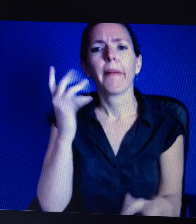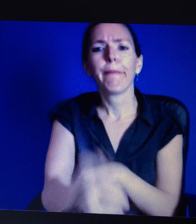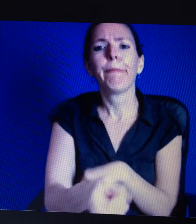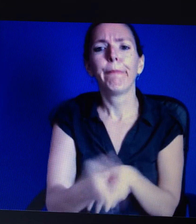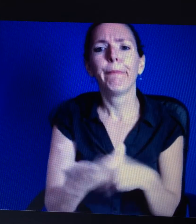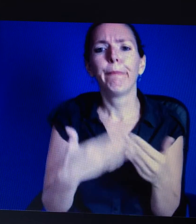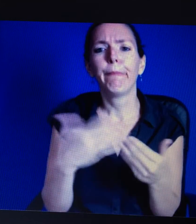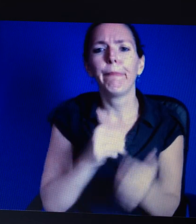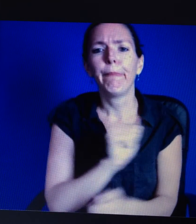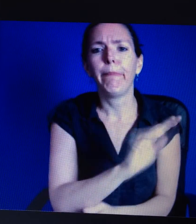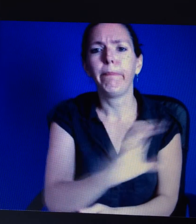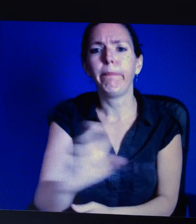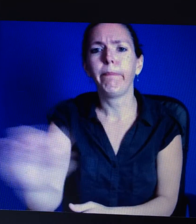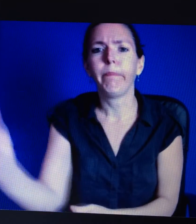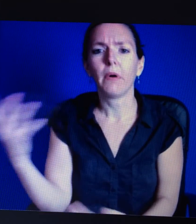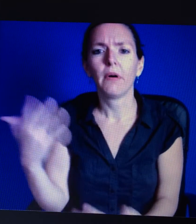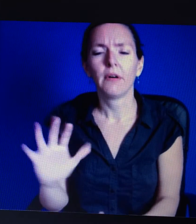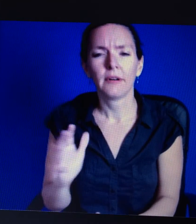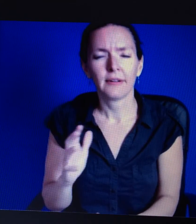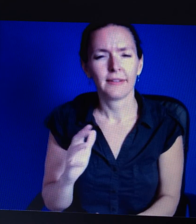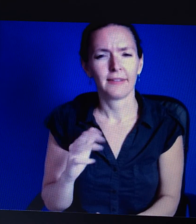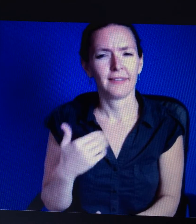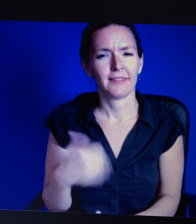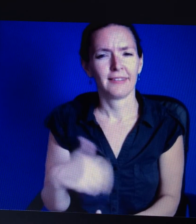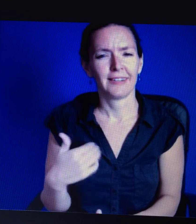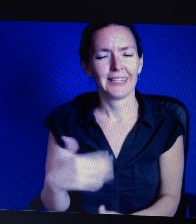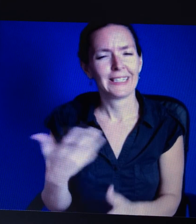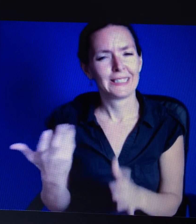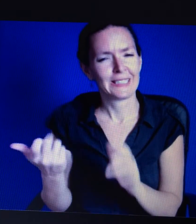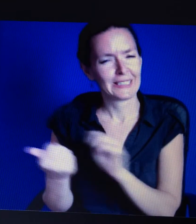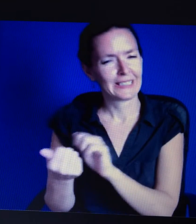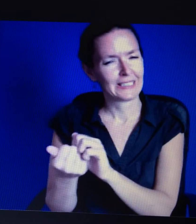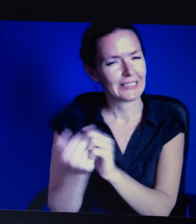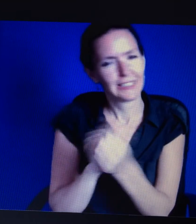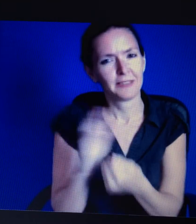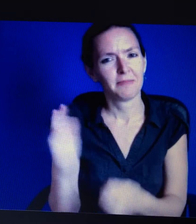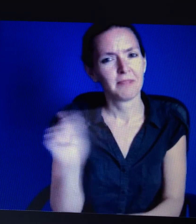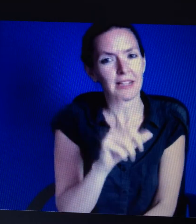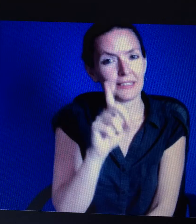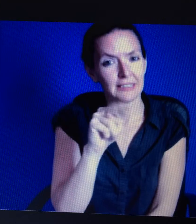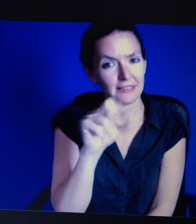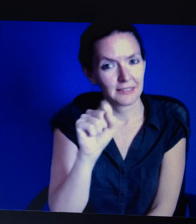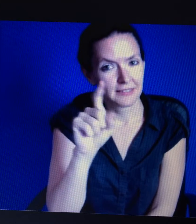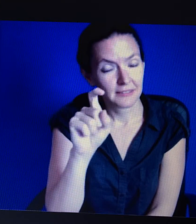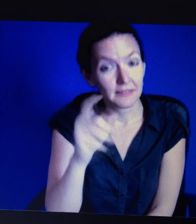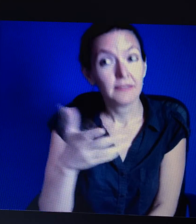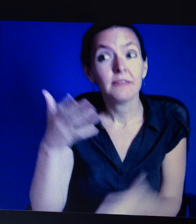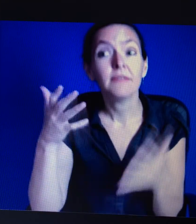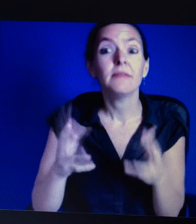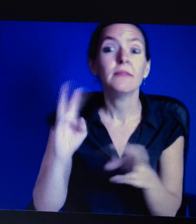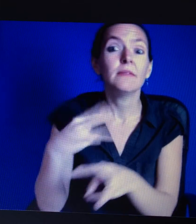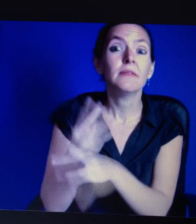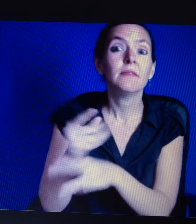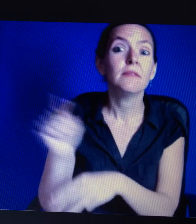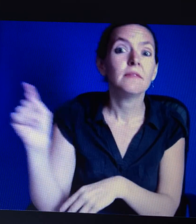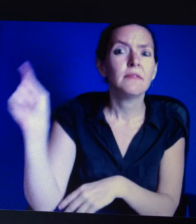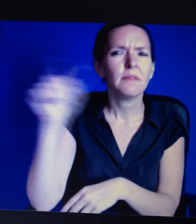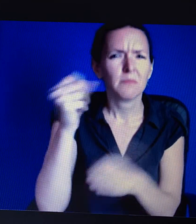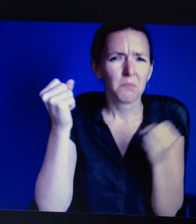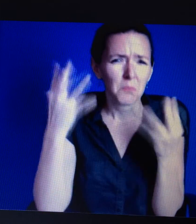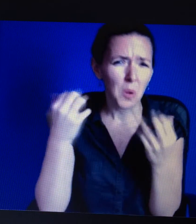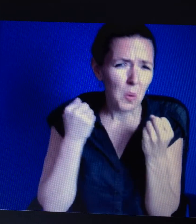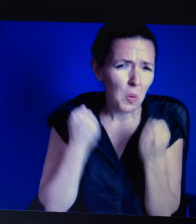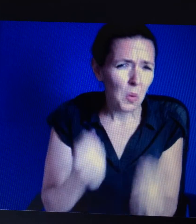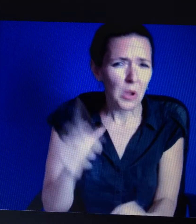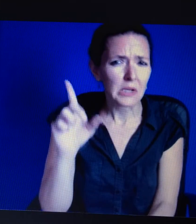because that was something of the past and now they want to have something new. And they don't want to have that, they want to change it into DNS.